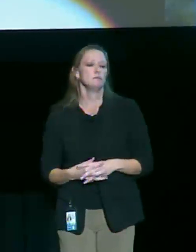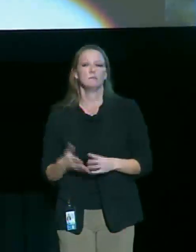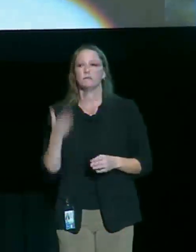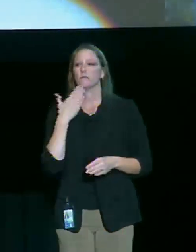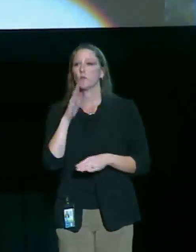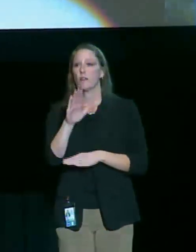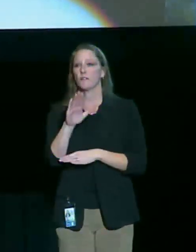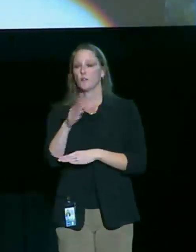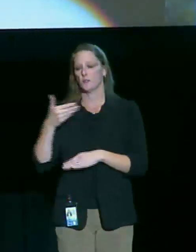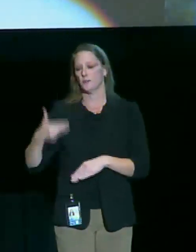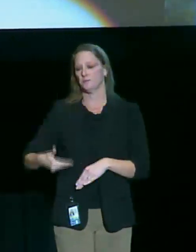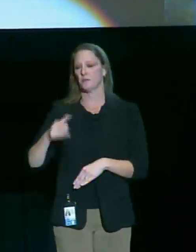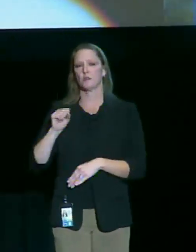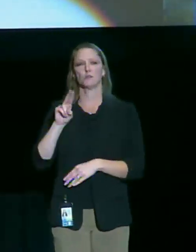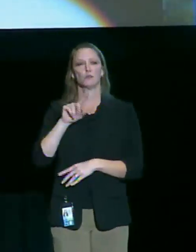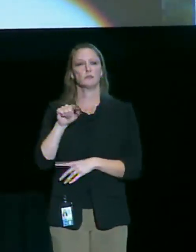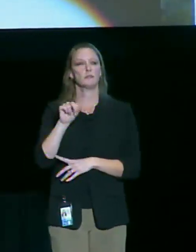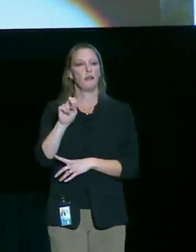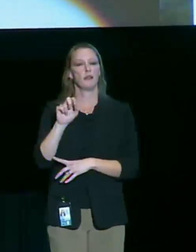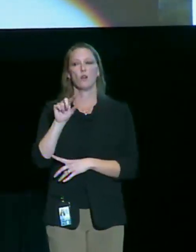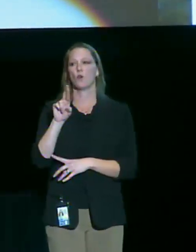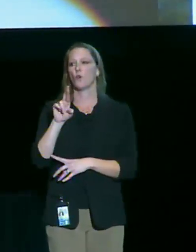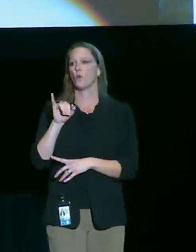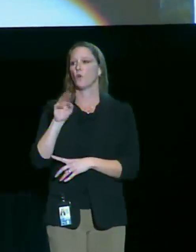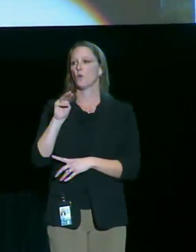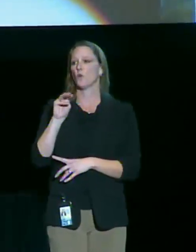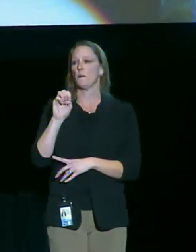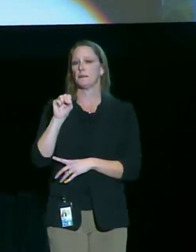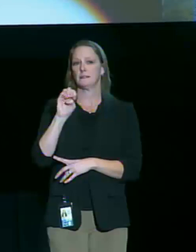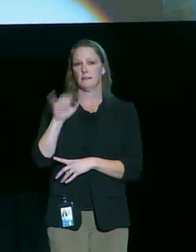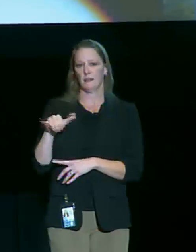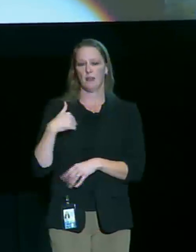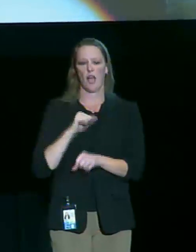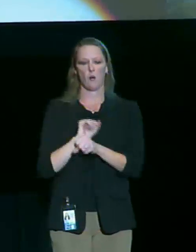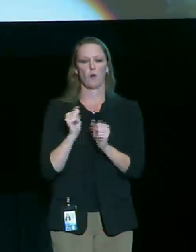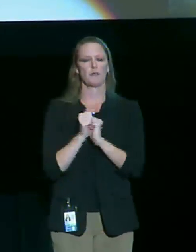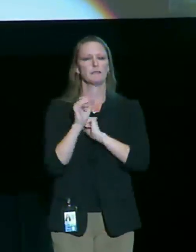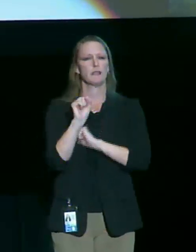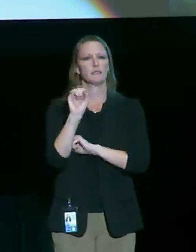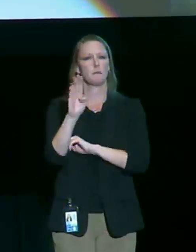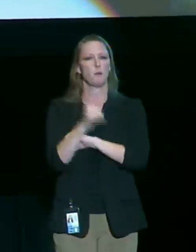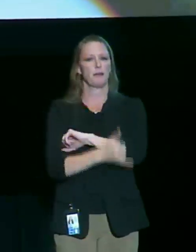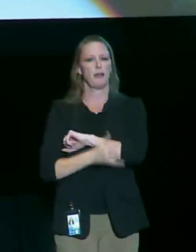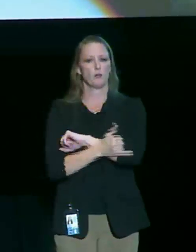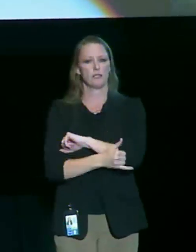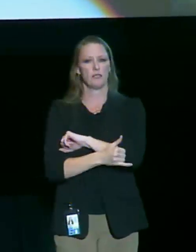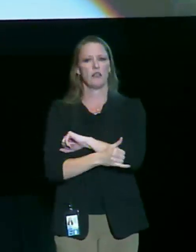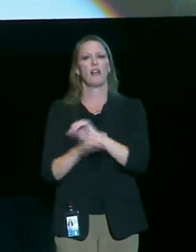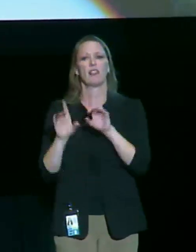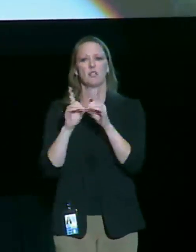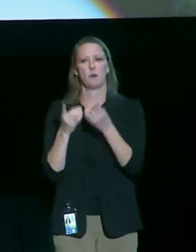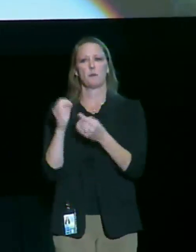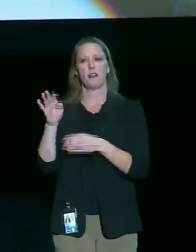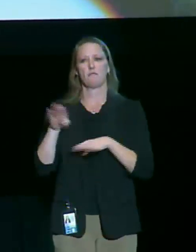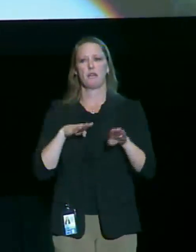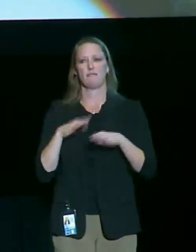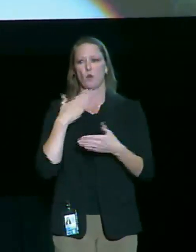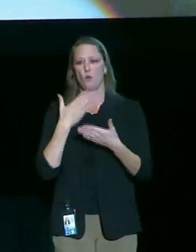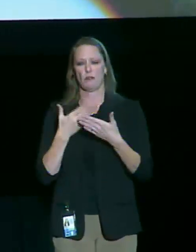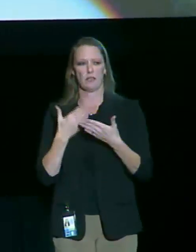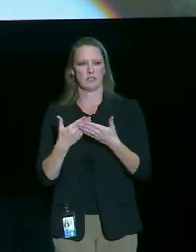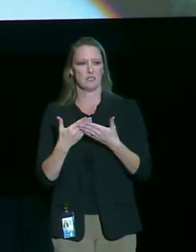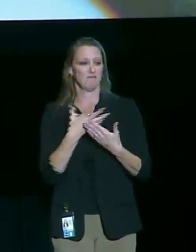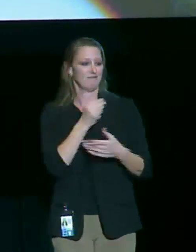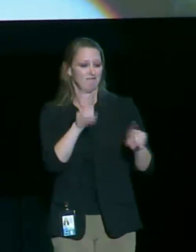Good afternoon. My name is Suzanne Grimacy. I work with Santa Barbara County, the Department of Behavioral Wellness. And as has